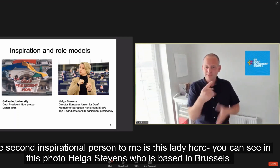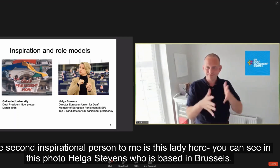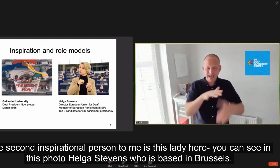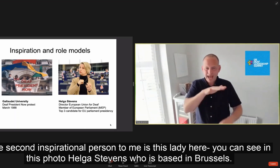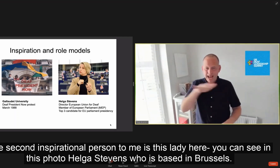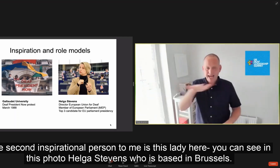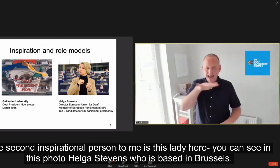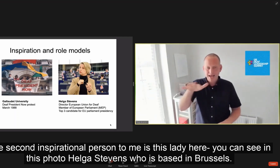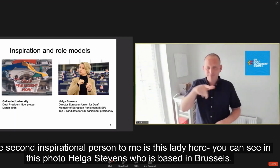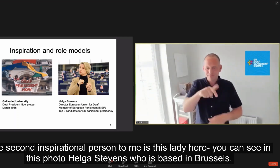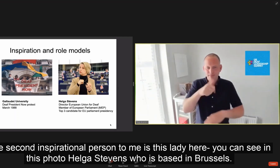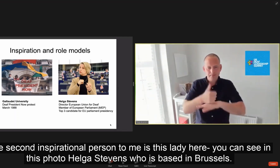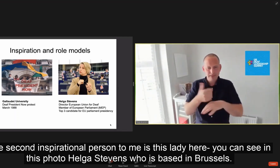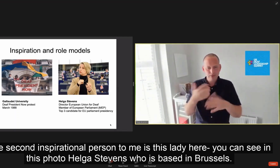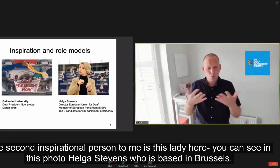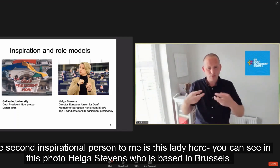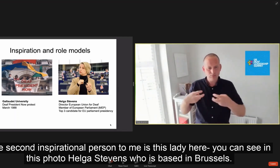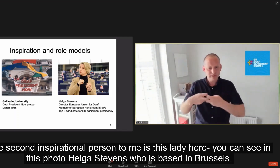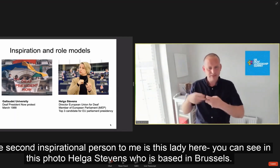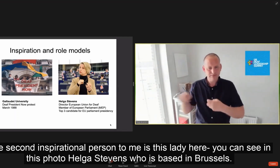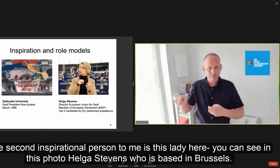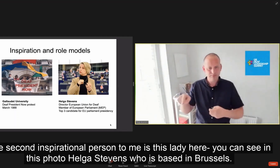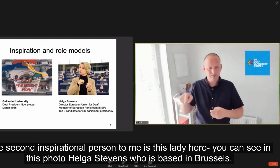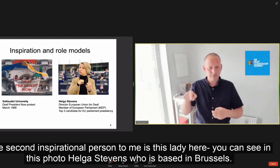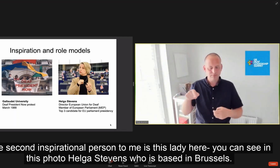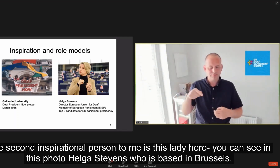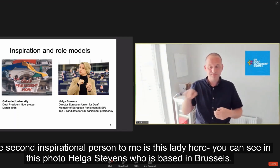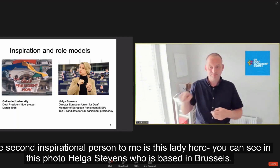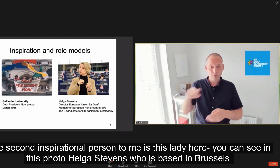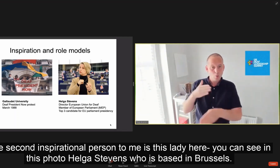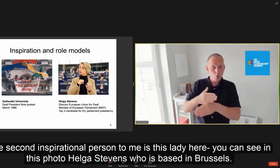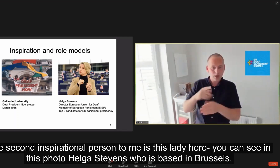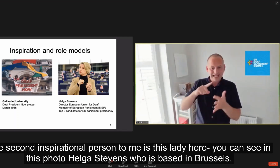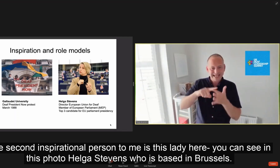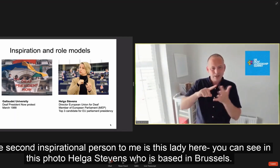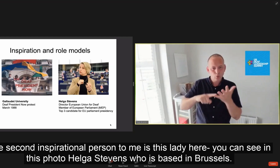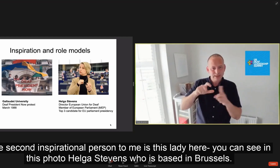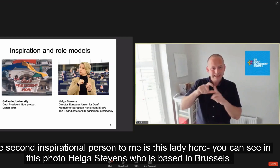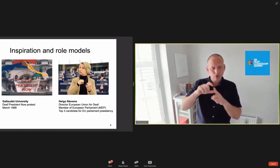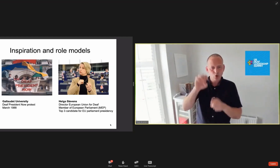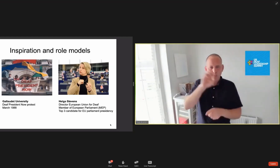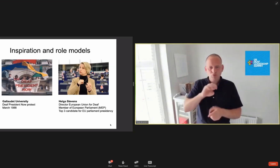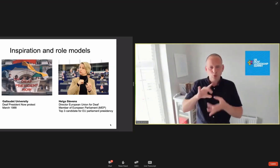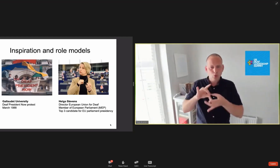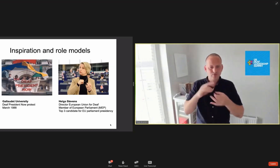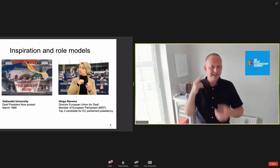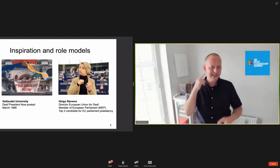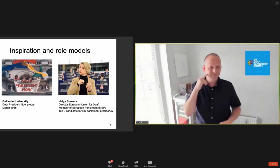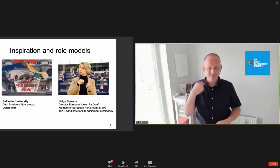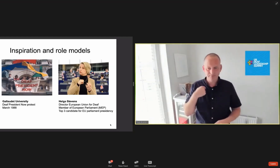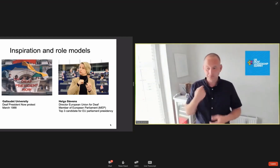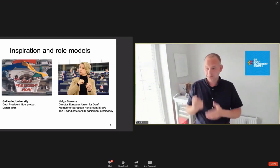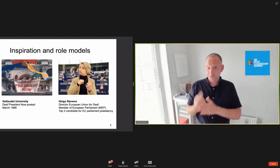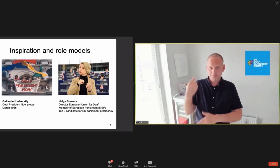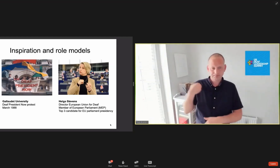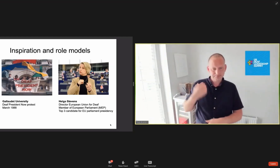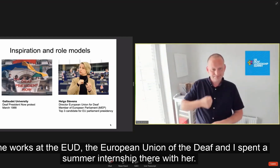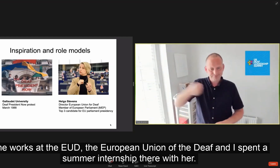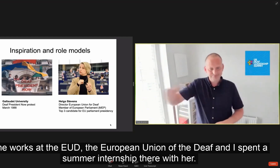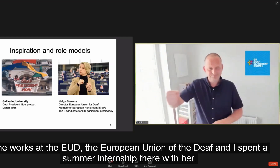the photo, Helga Stevens, who is based in Brussels. She works at the EUD, the